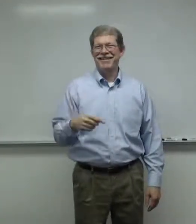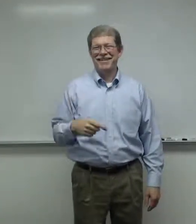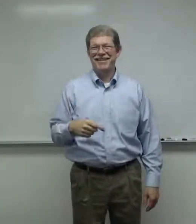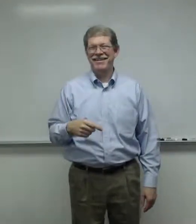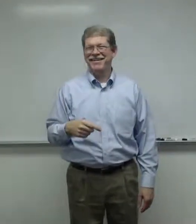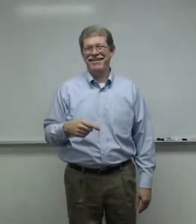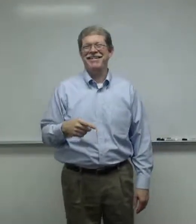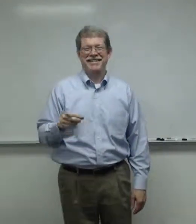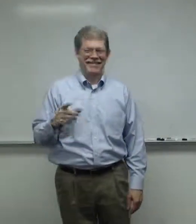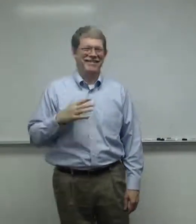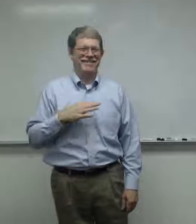Makes money.